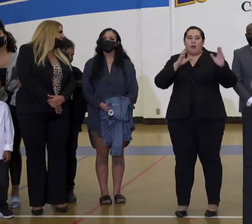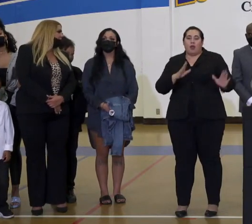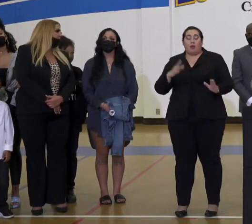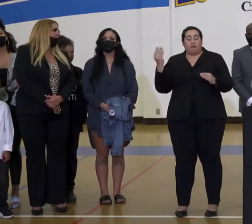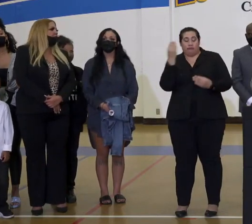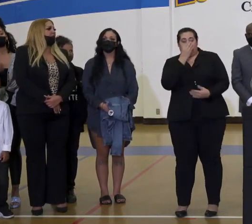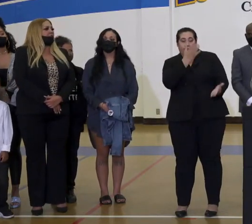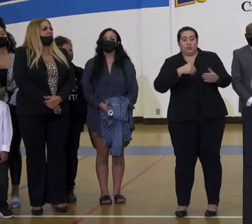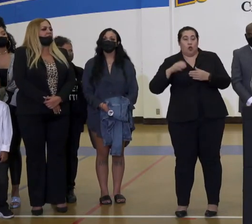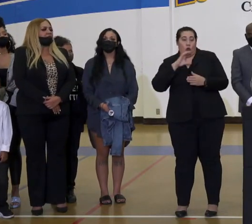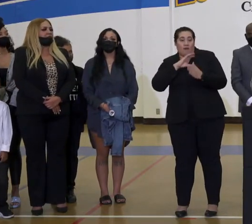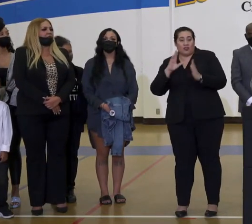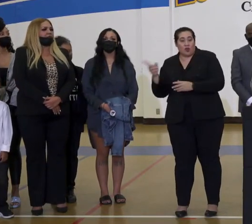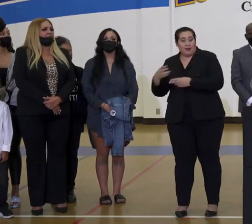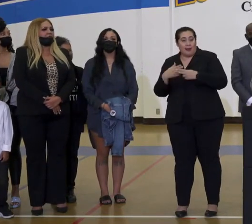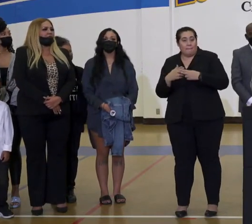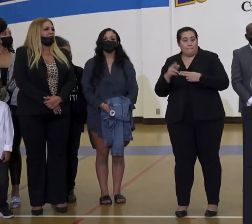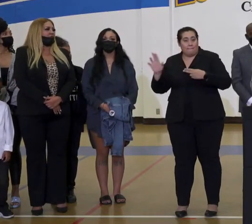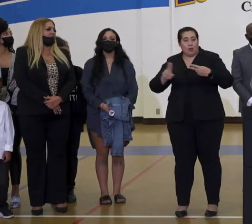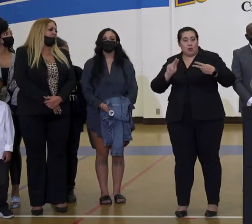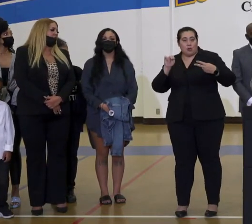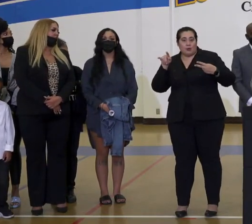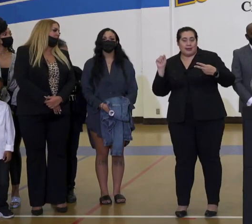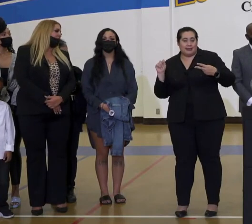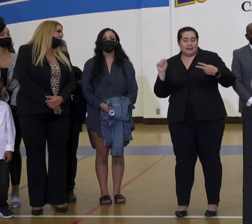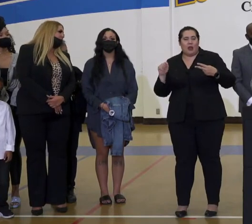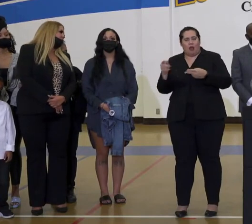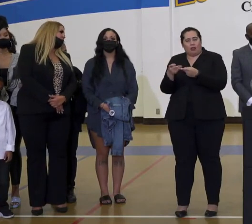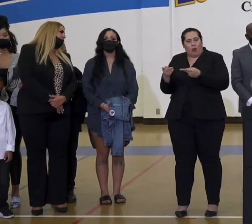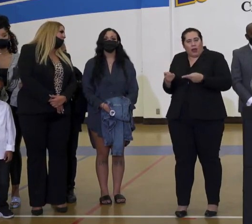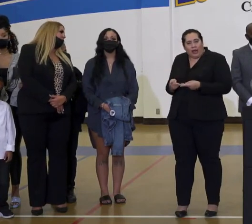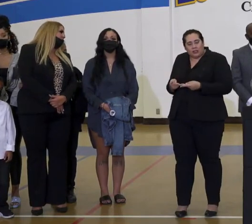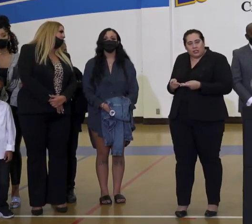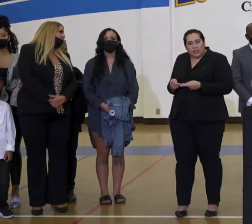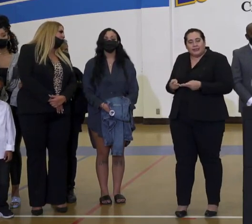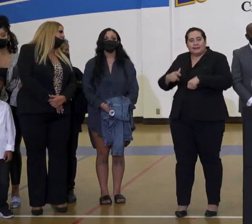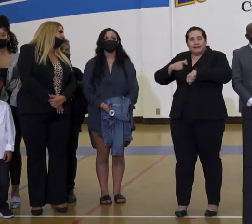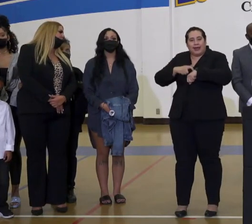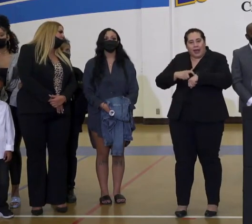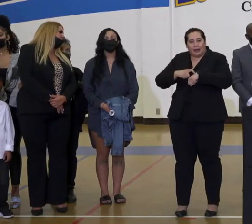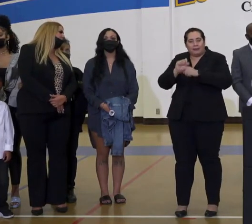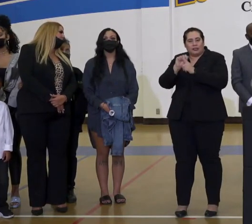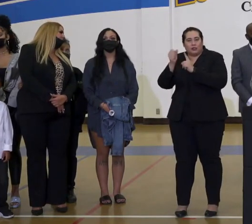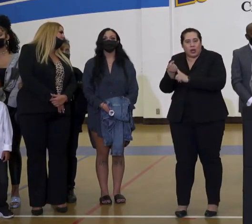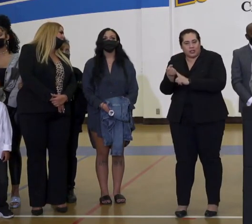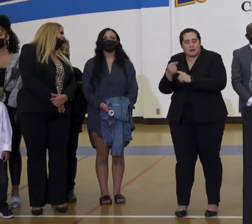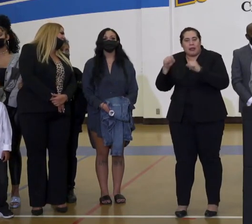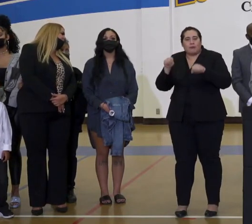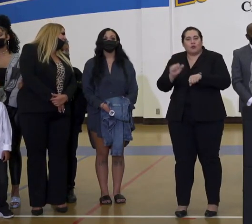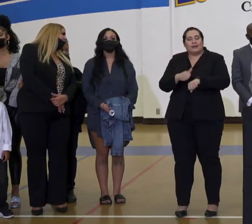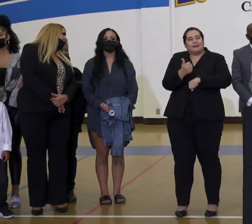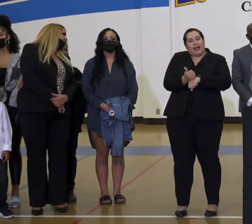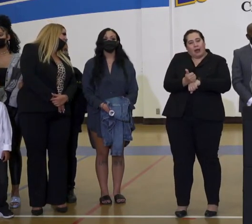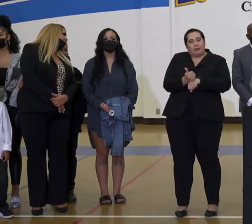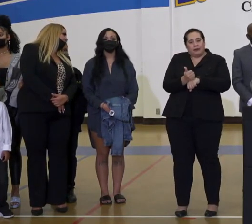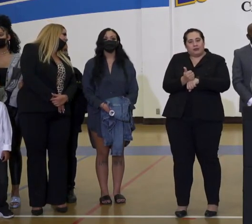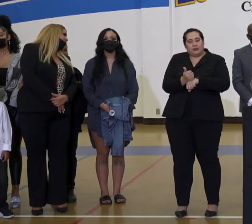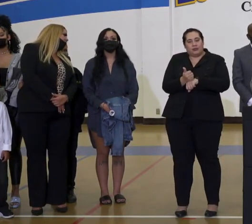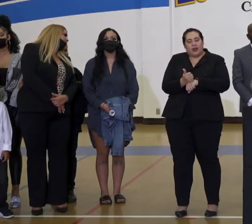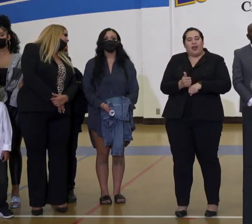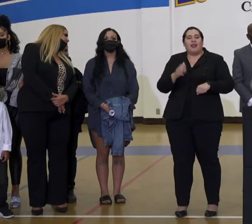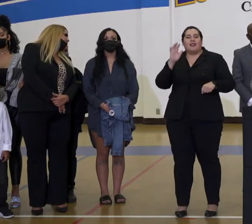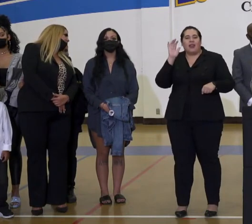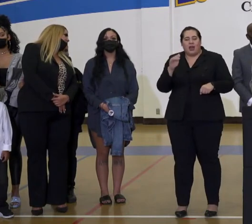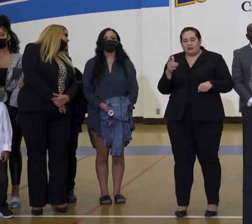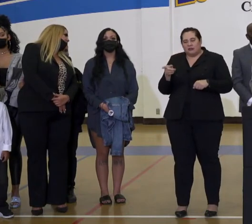name, unit, location, time, and situation in order to establish that